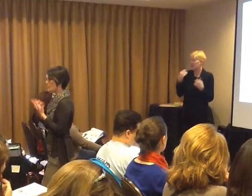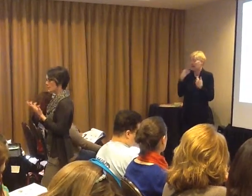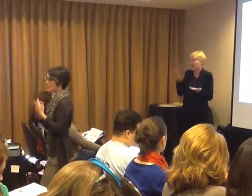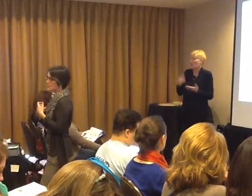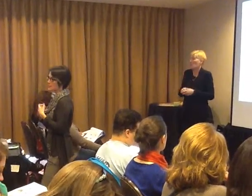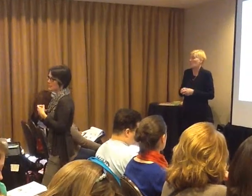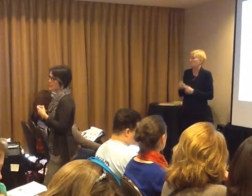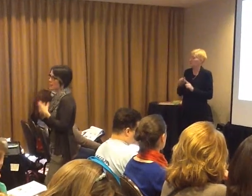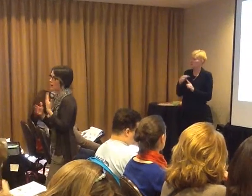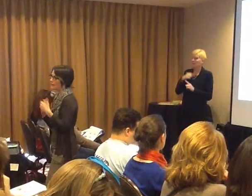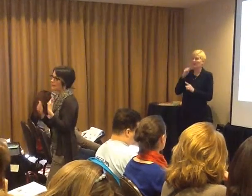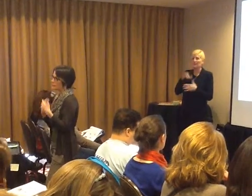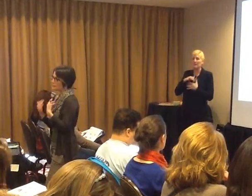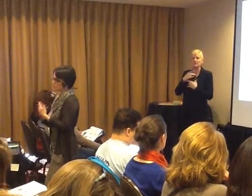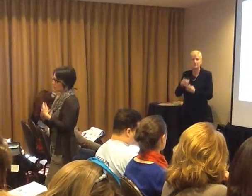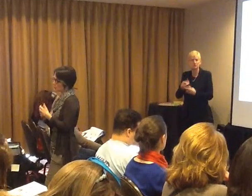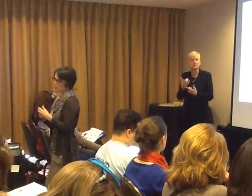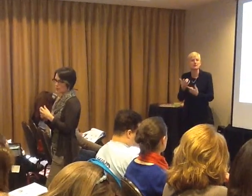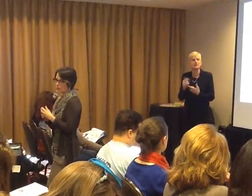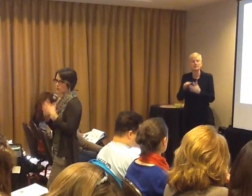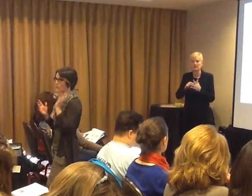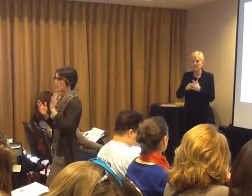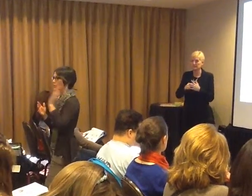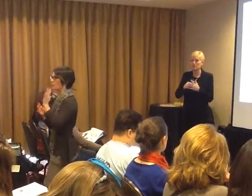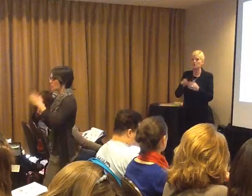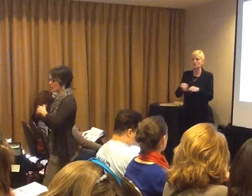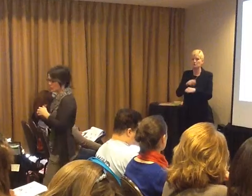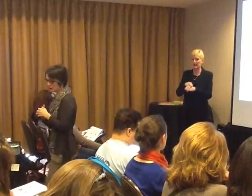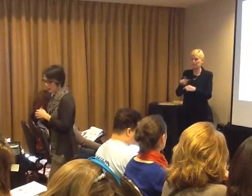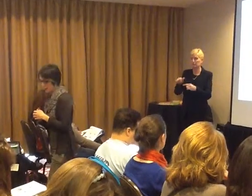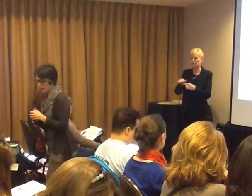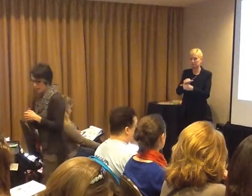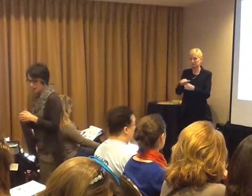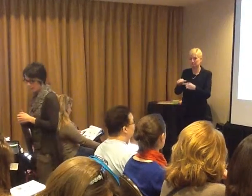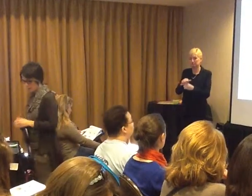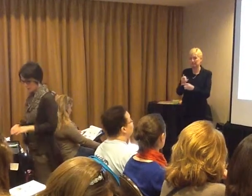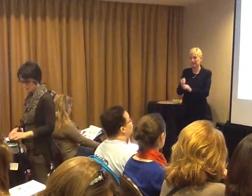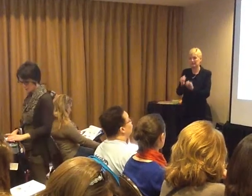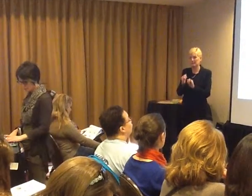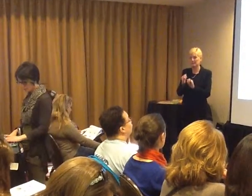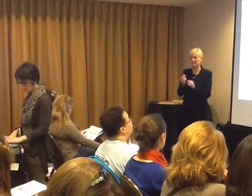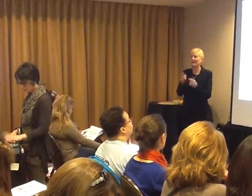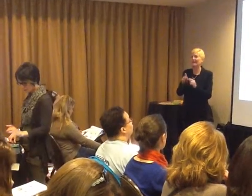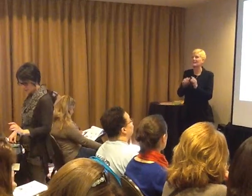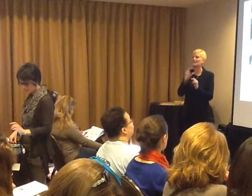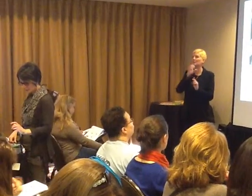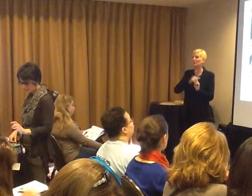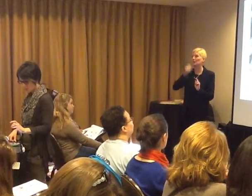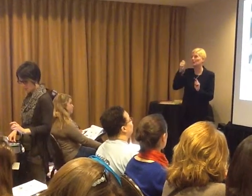why, but it was interesting to see that when they do start to do it naturally, they start much later in life.